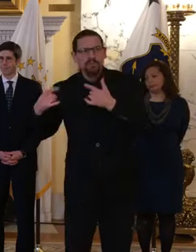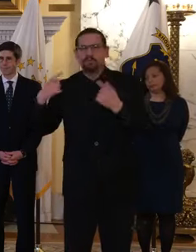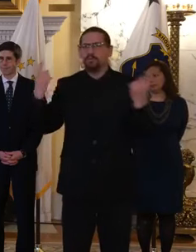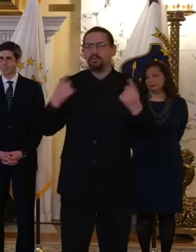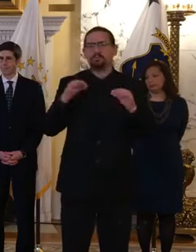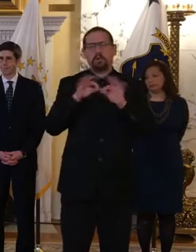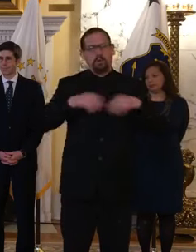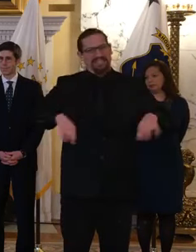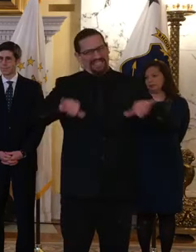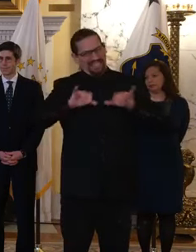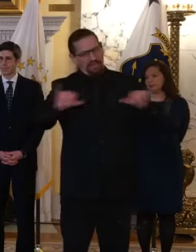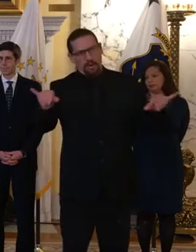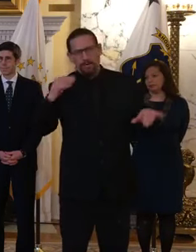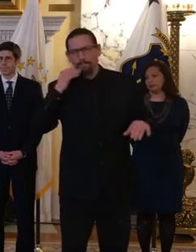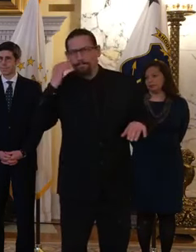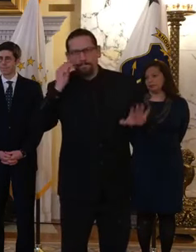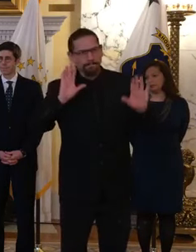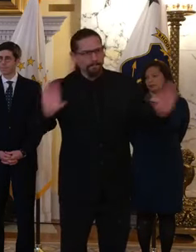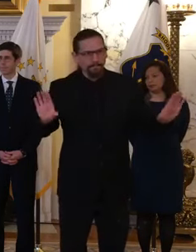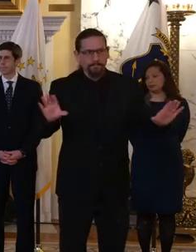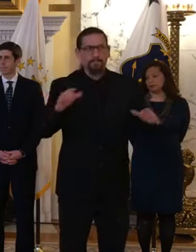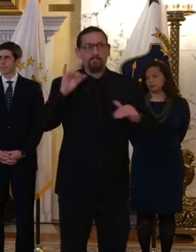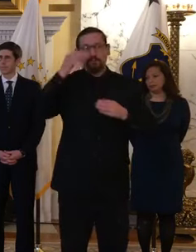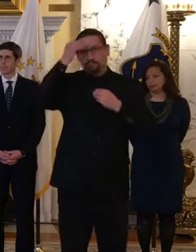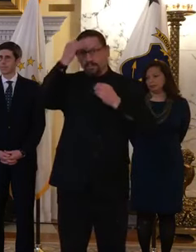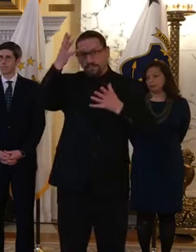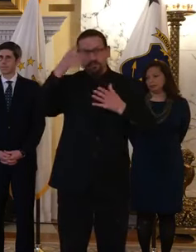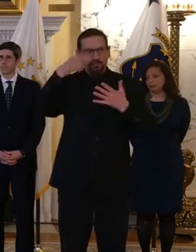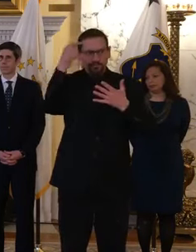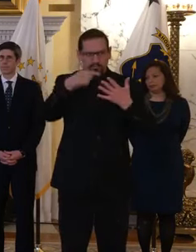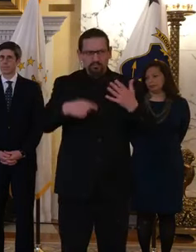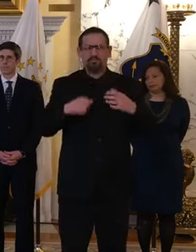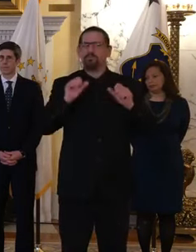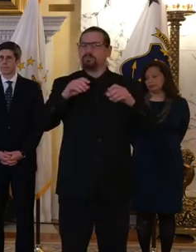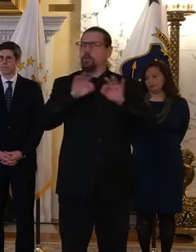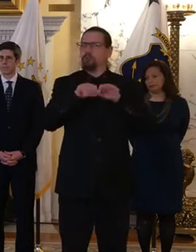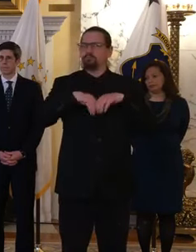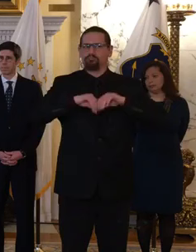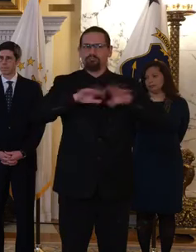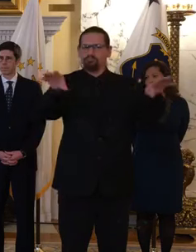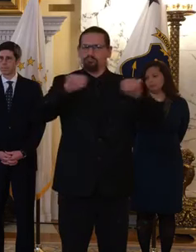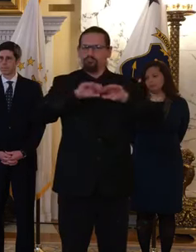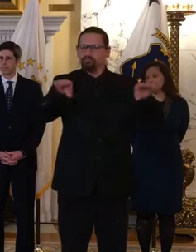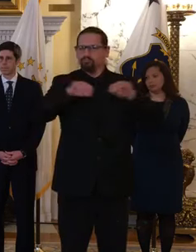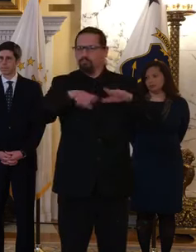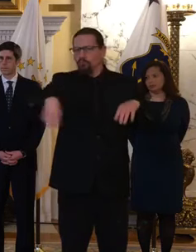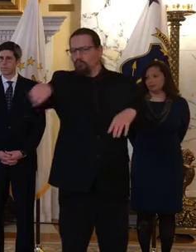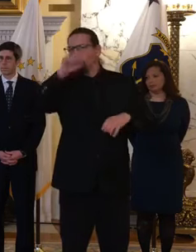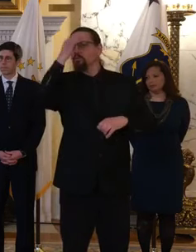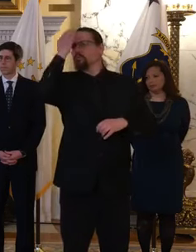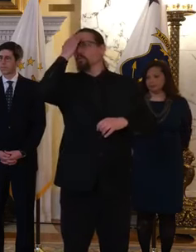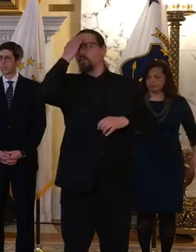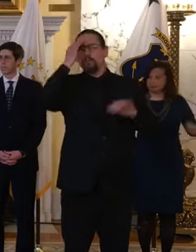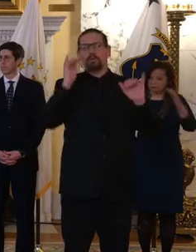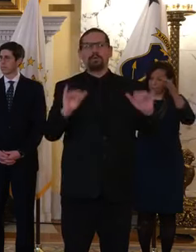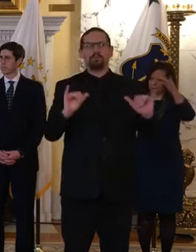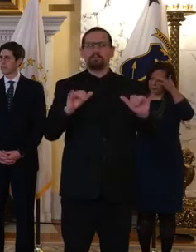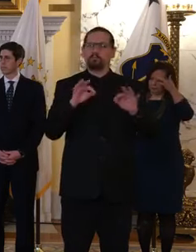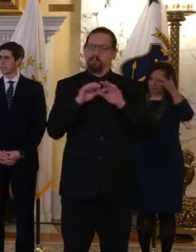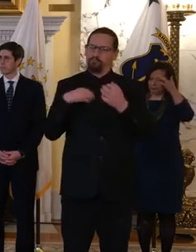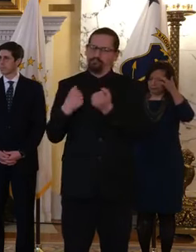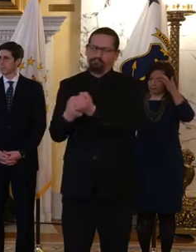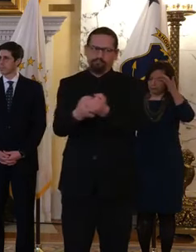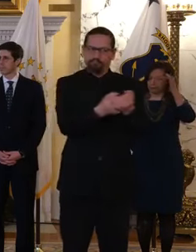just provide information to their constituents, and I appreciate their support. They've both said they'll do what's needed when the time